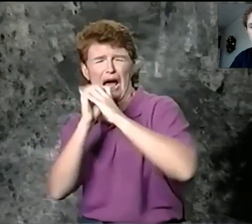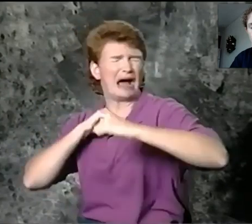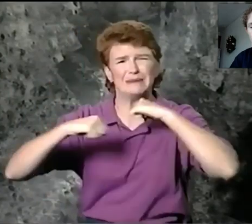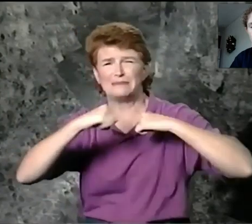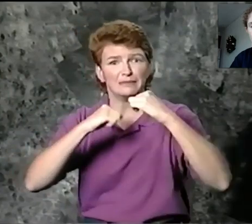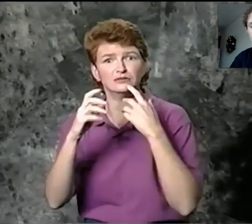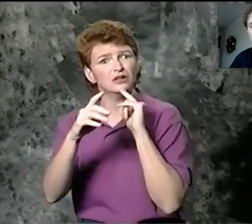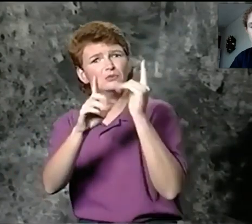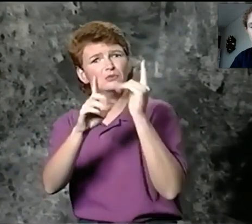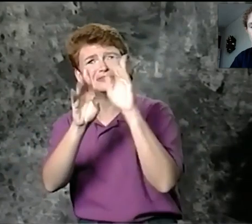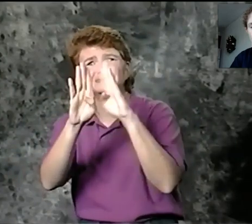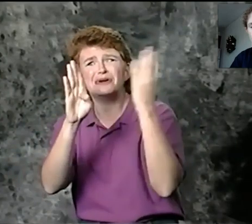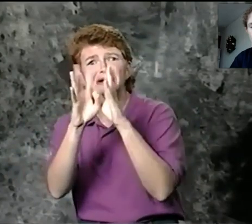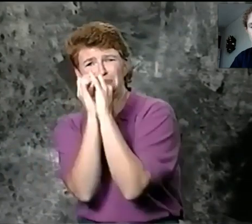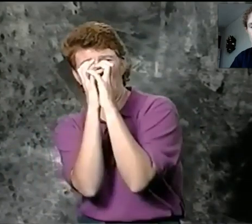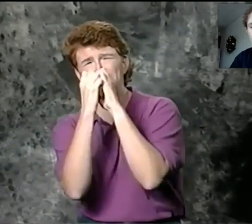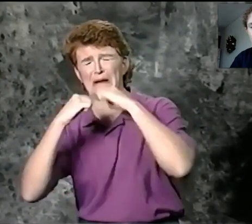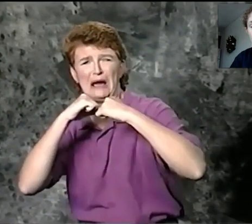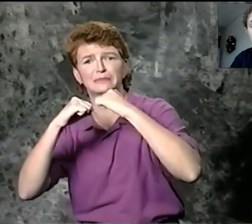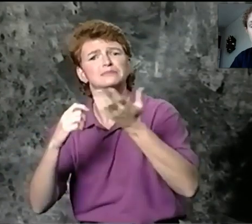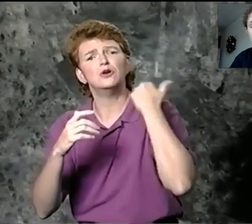And they all run to get some breakfast.